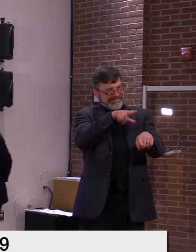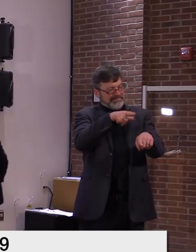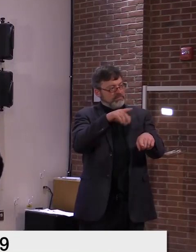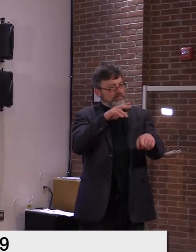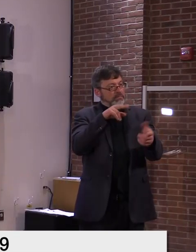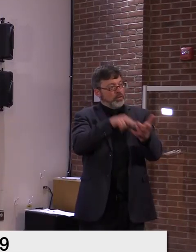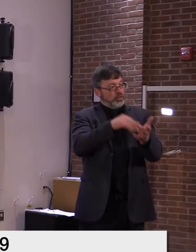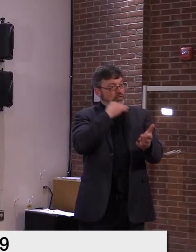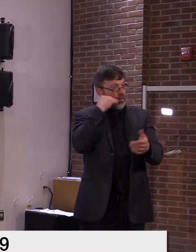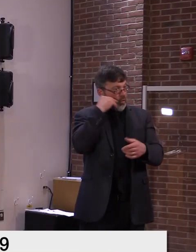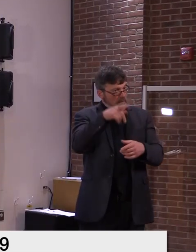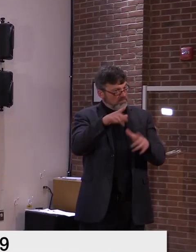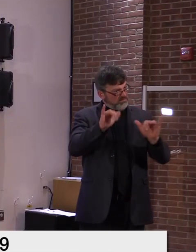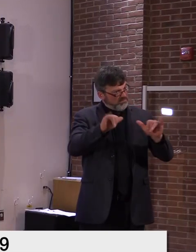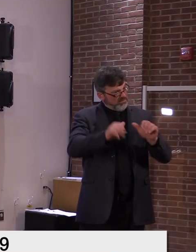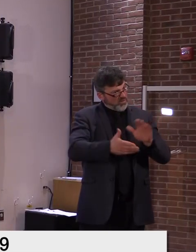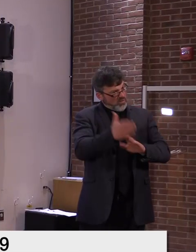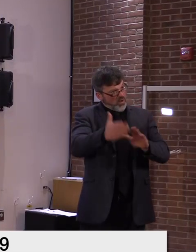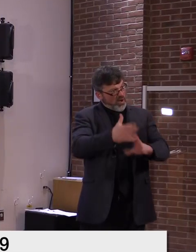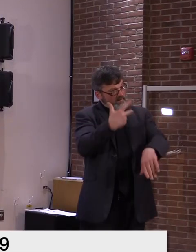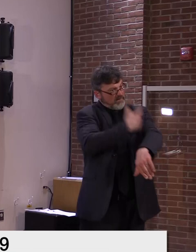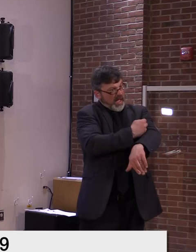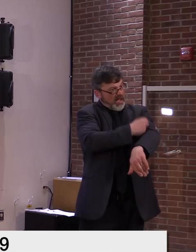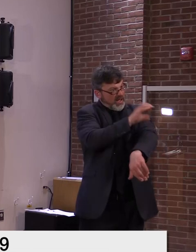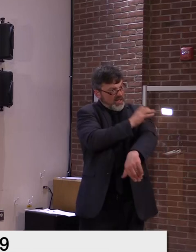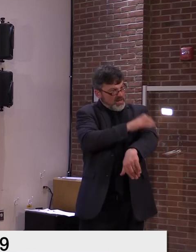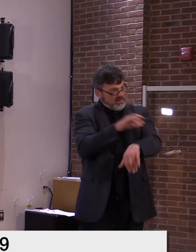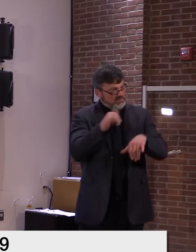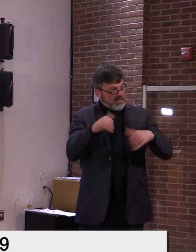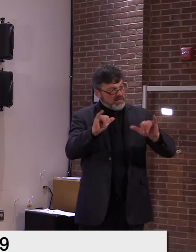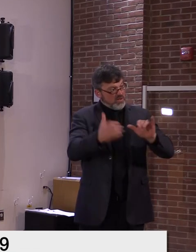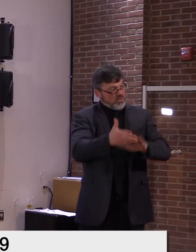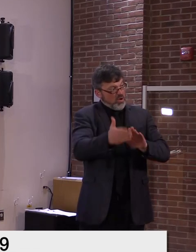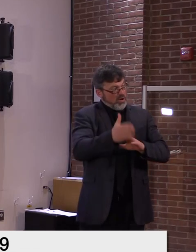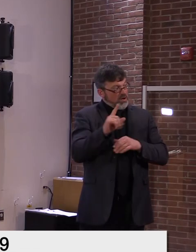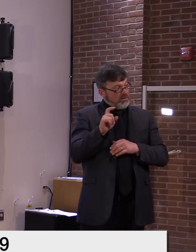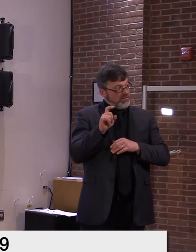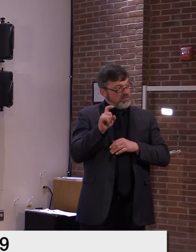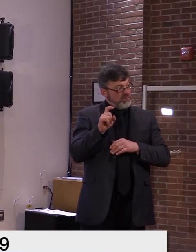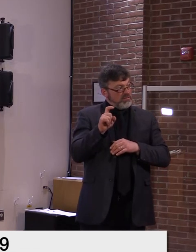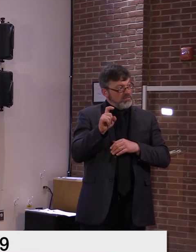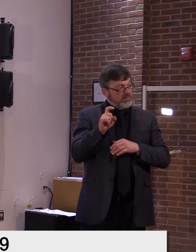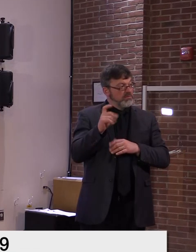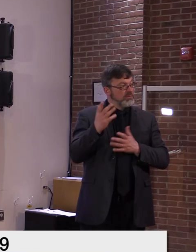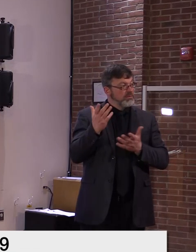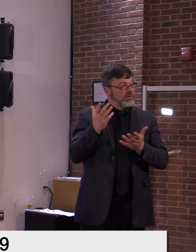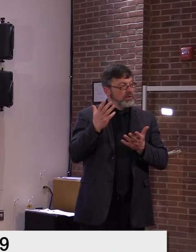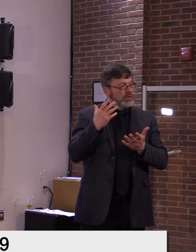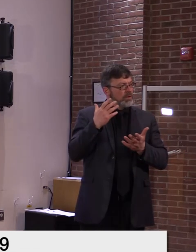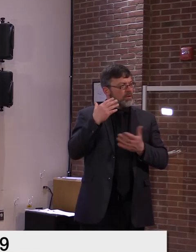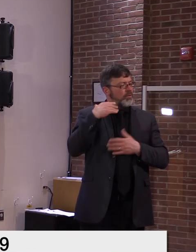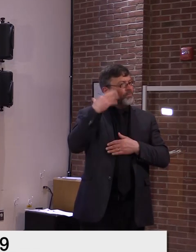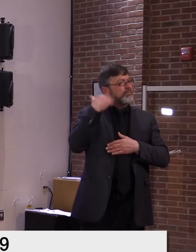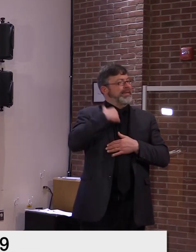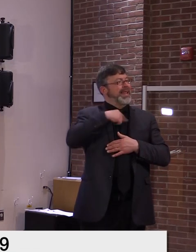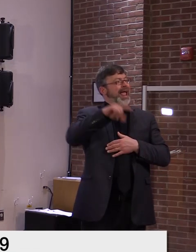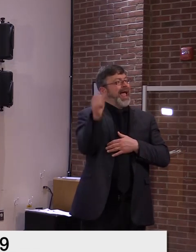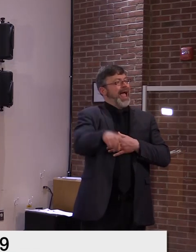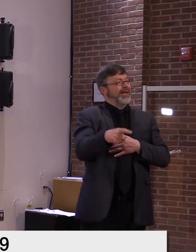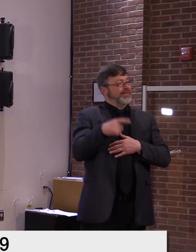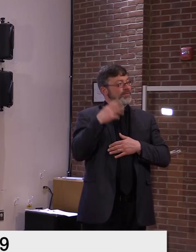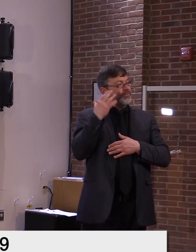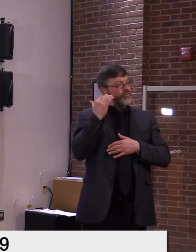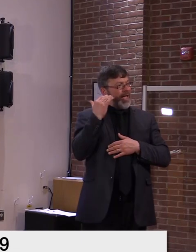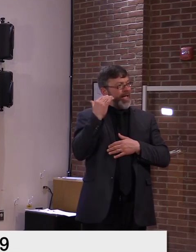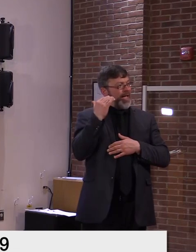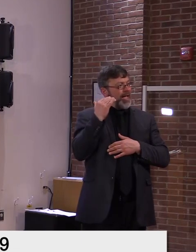residents who had received the vaccine, but now due to patient turnover and limited ongoing access is down around 70%. Yeah,